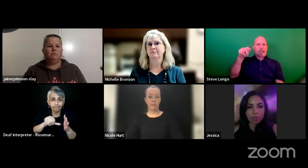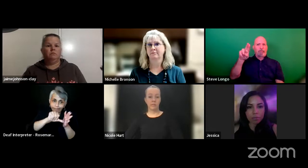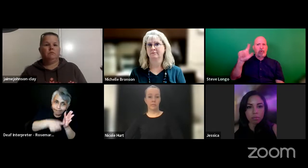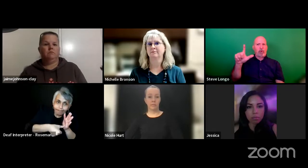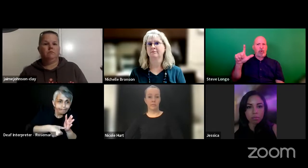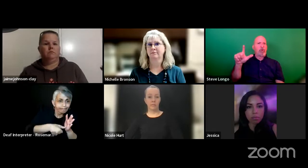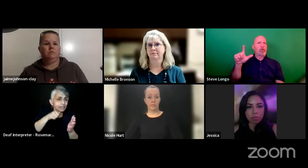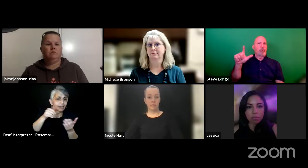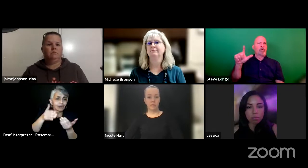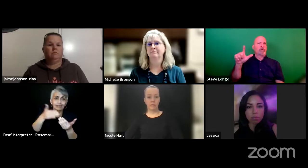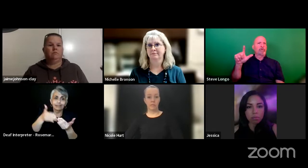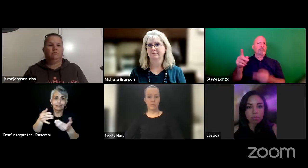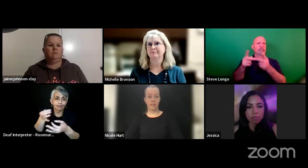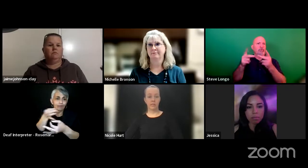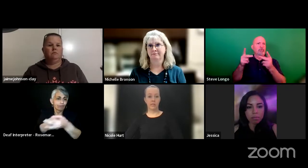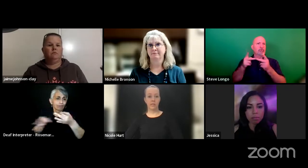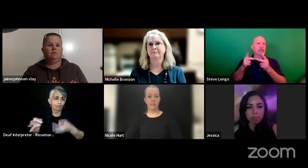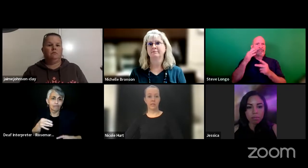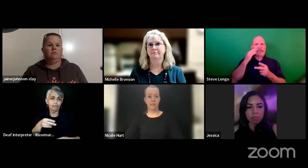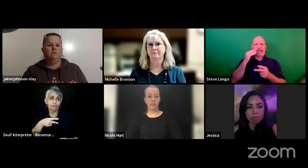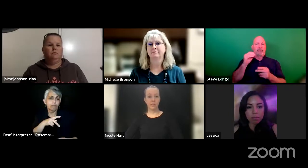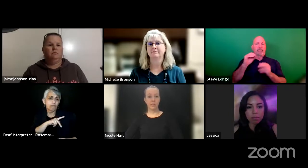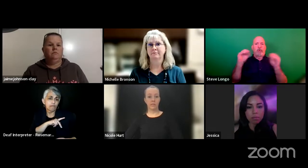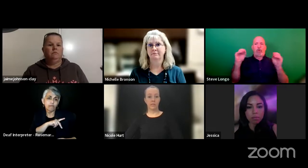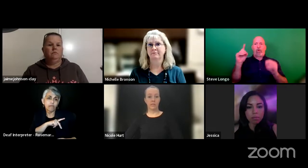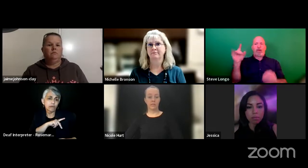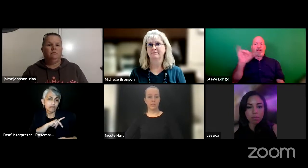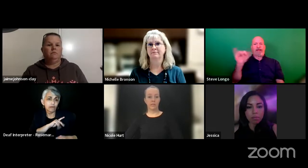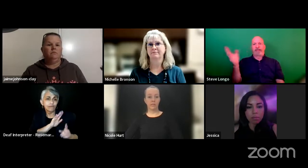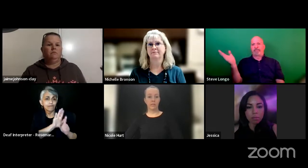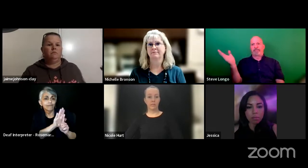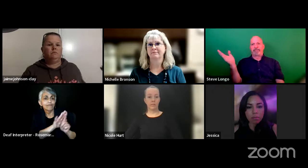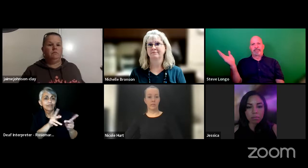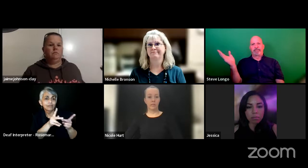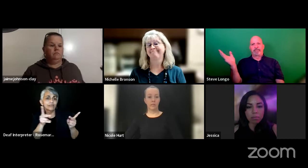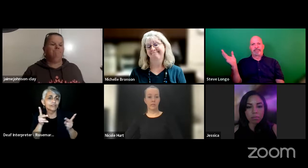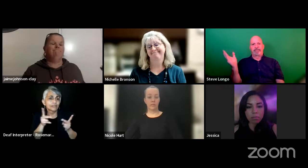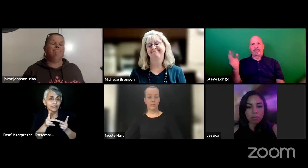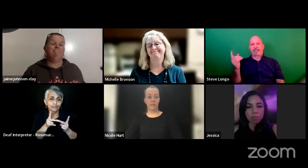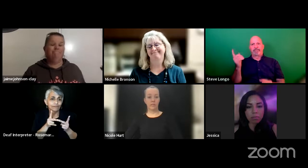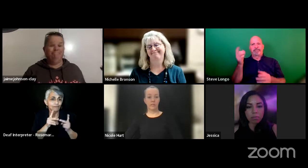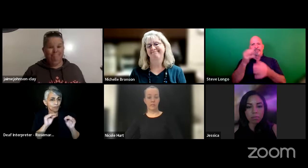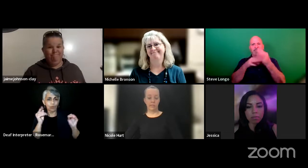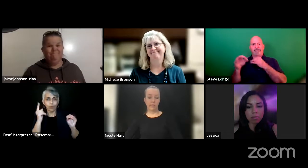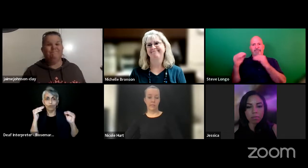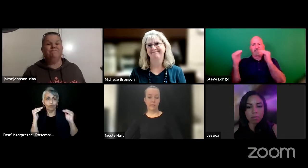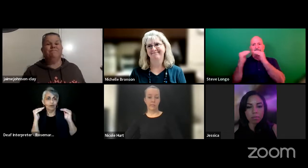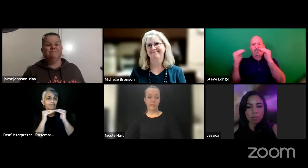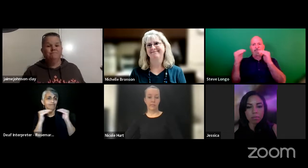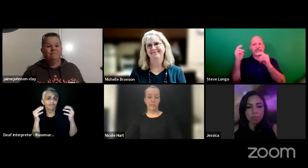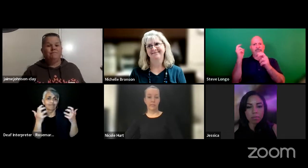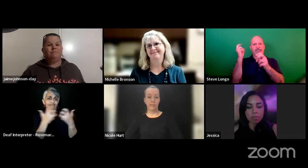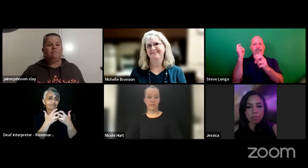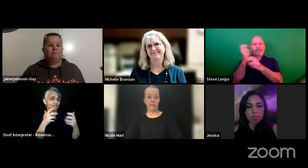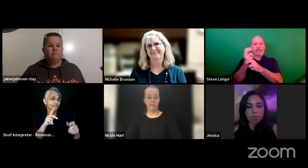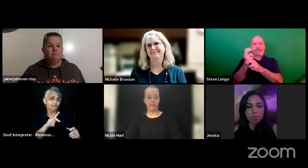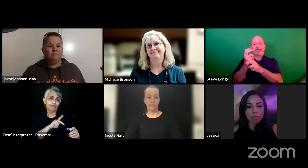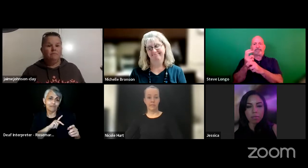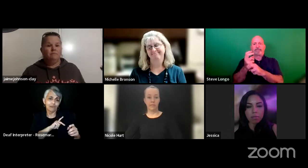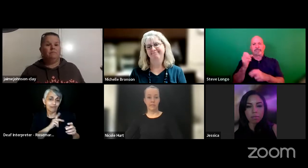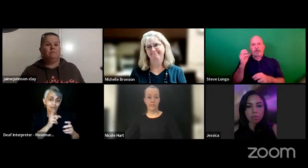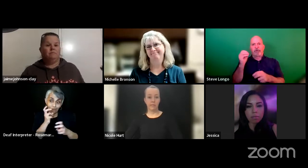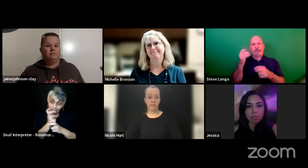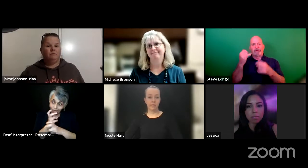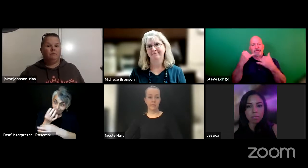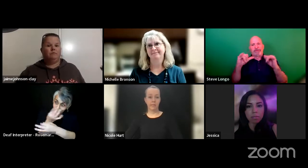that it has not been easy to find a replacement for Paul Barnett and the position he vacated. There's just nobody